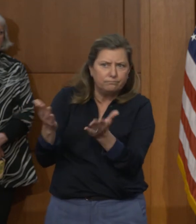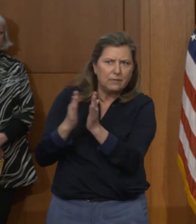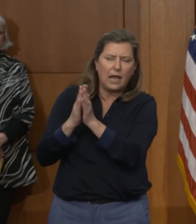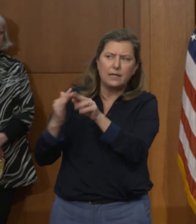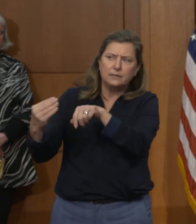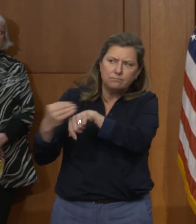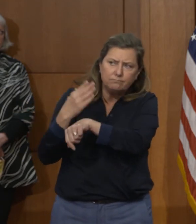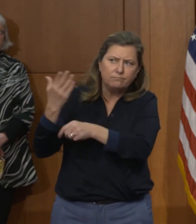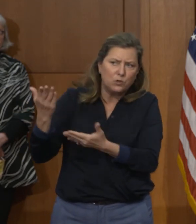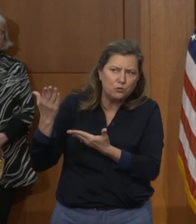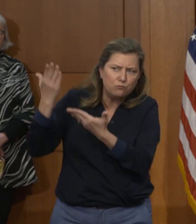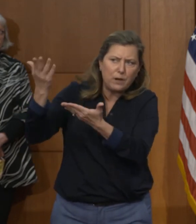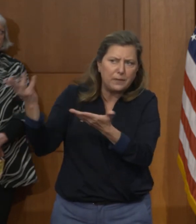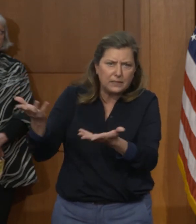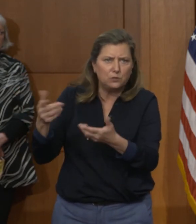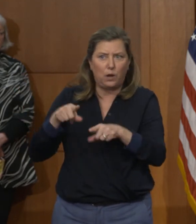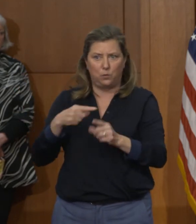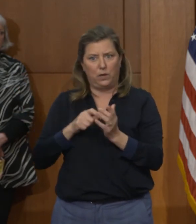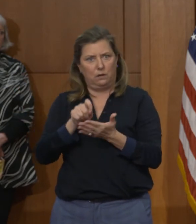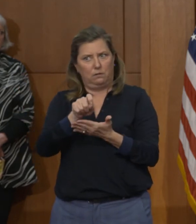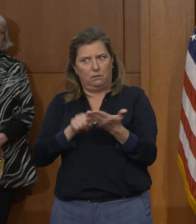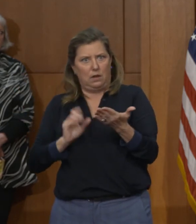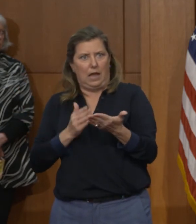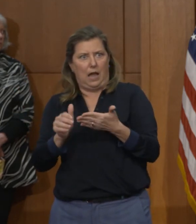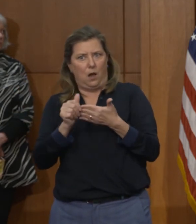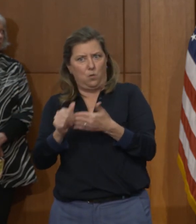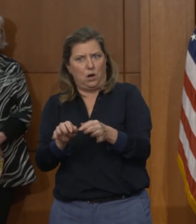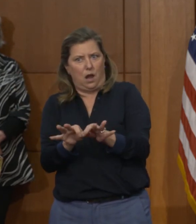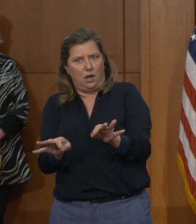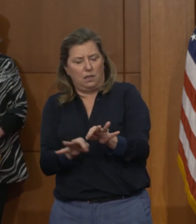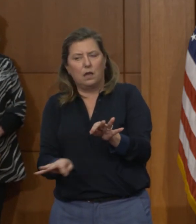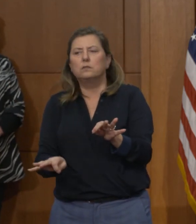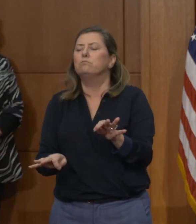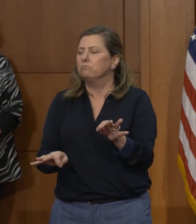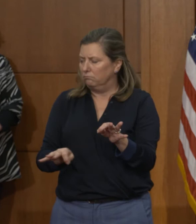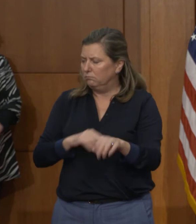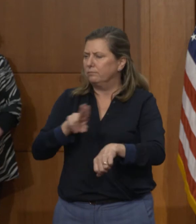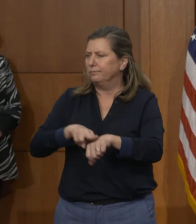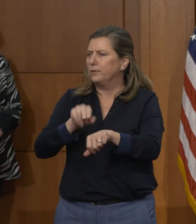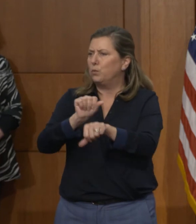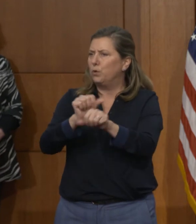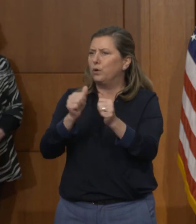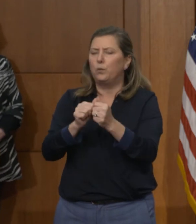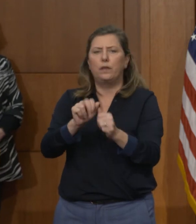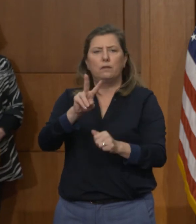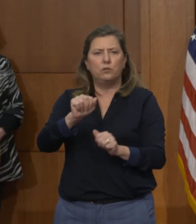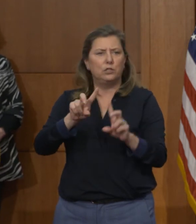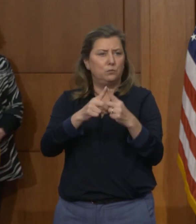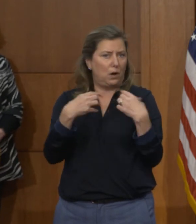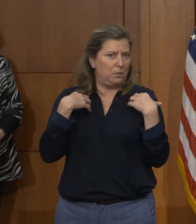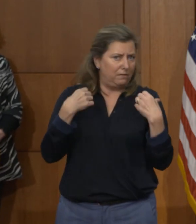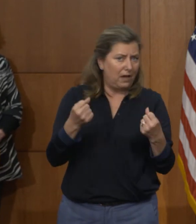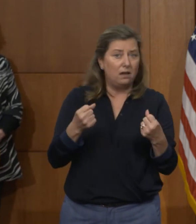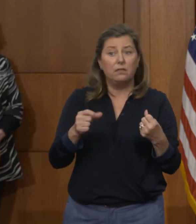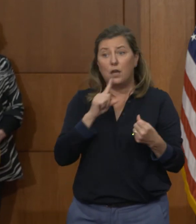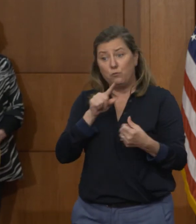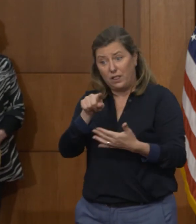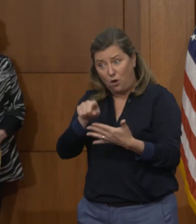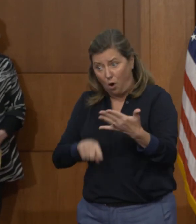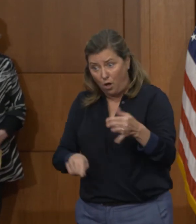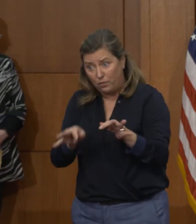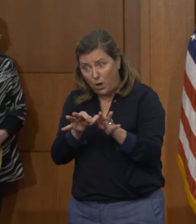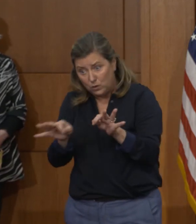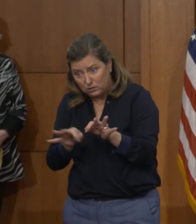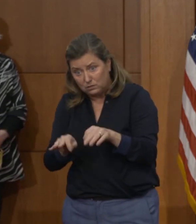their recommendations as we're developing these guidelines. We're, of course, working with the Virginia Department of Health, and all of the guidelines are really focused